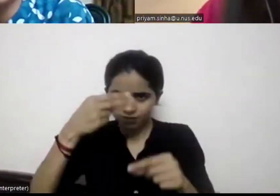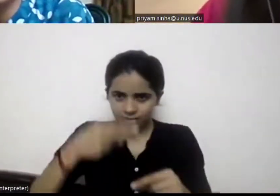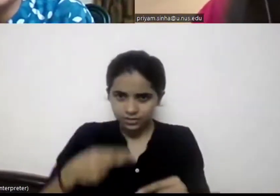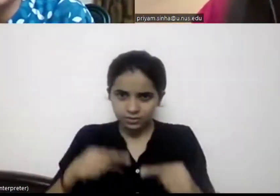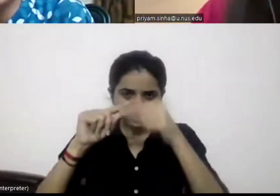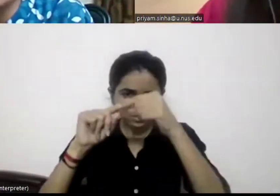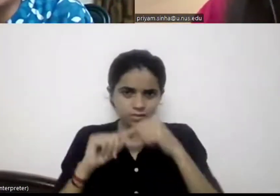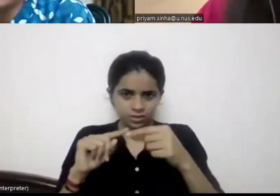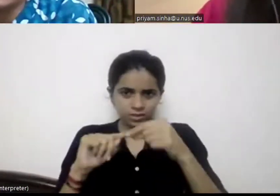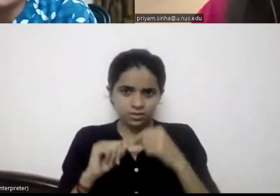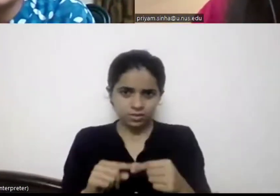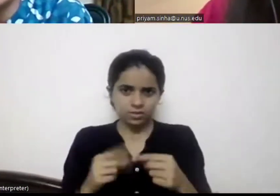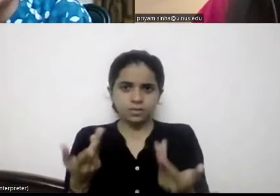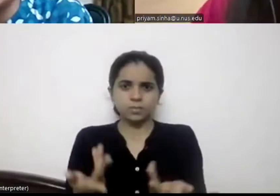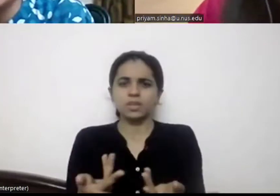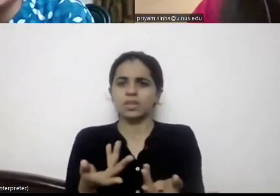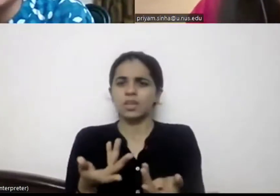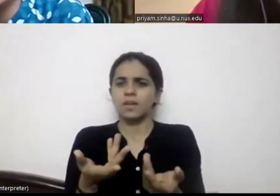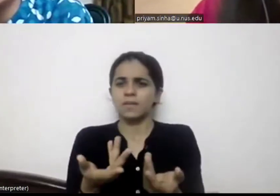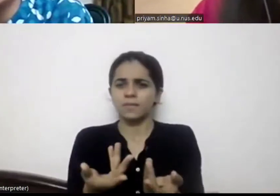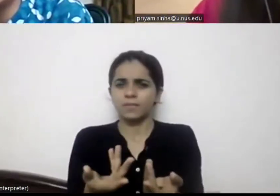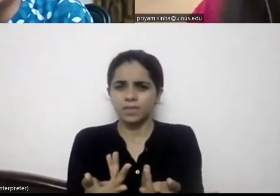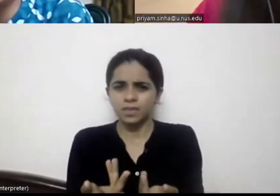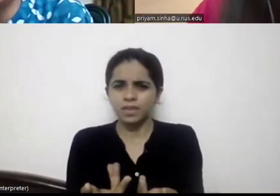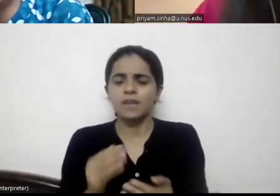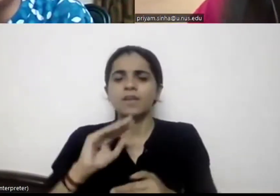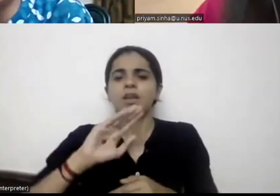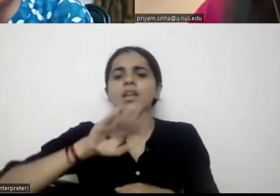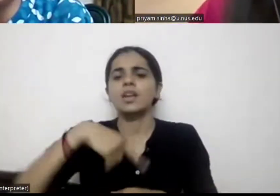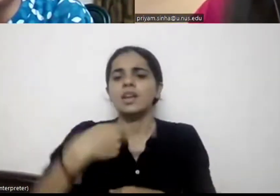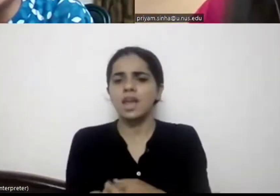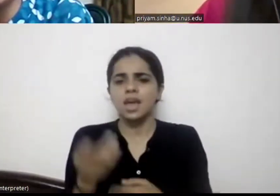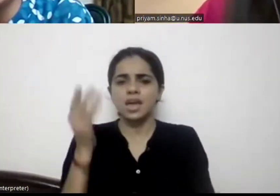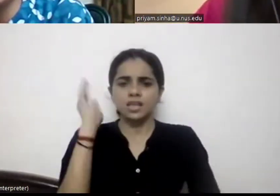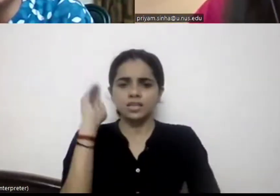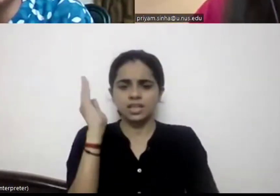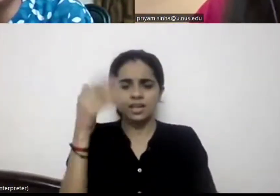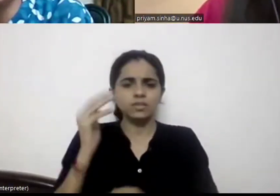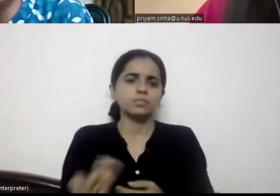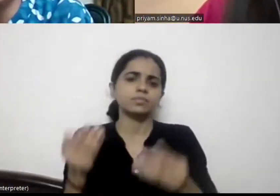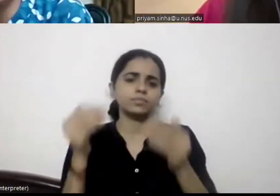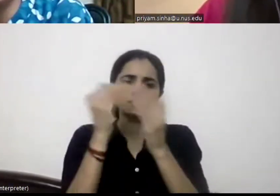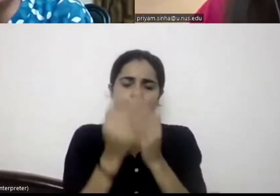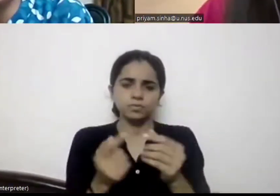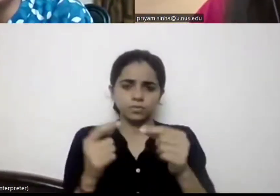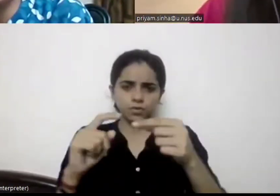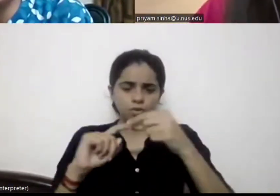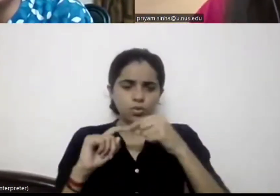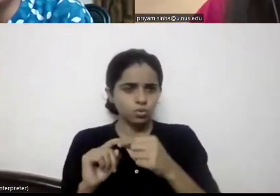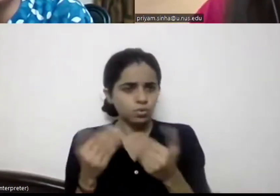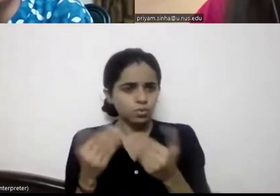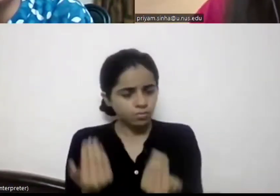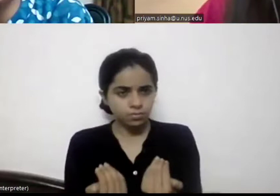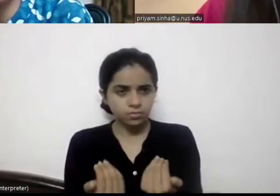address them as soon as in our next few sessions. So Bhakti, could you unmute yourself?